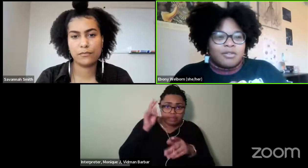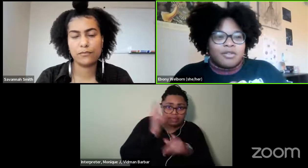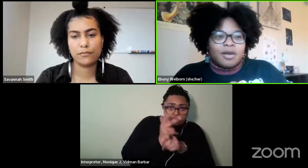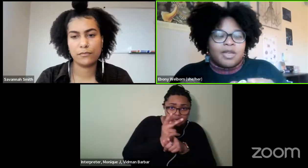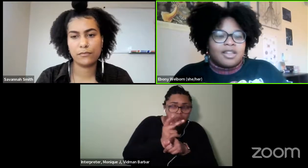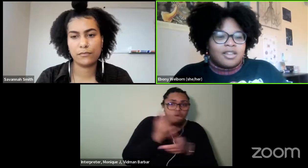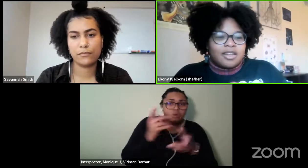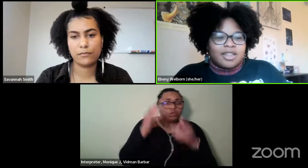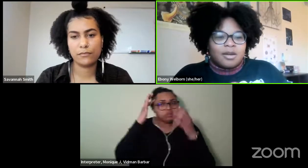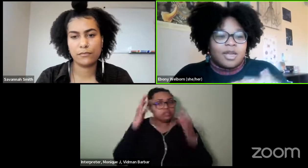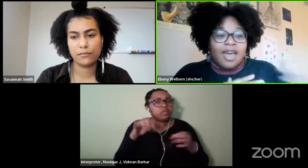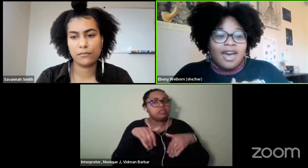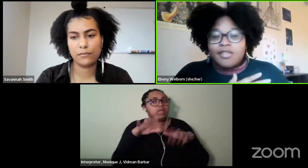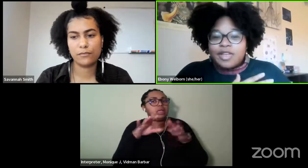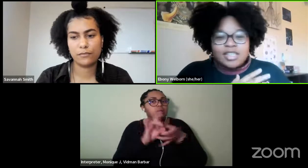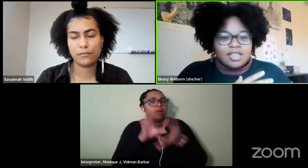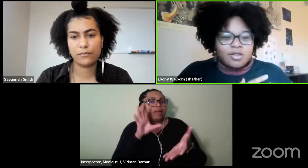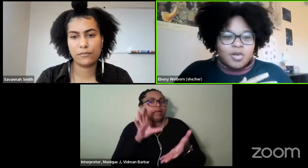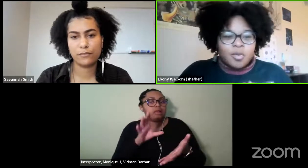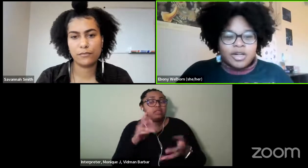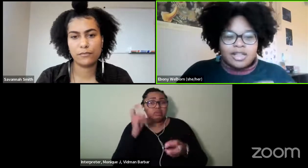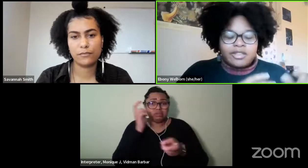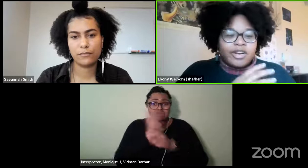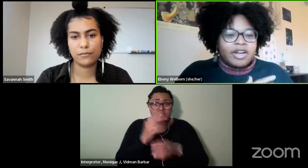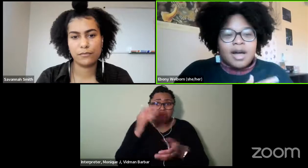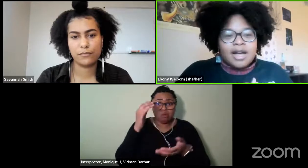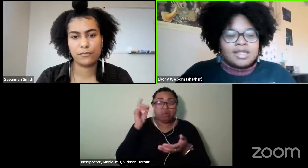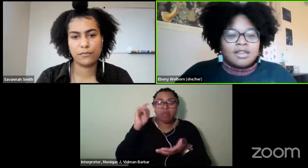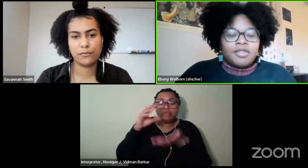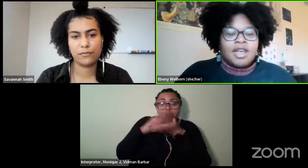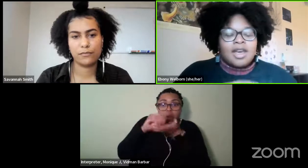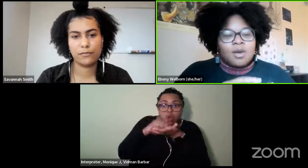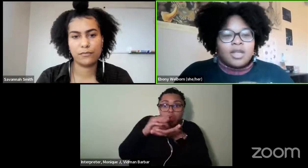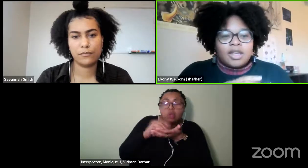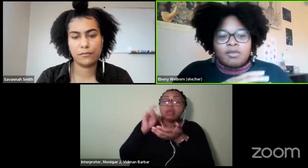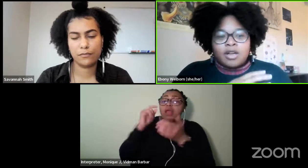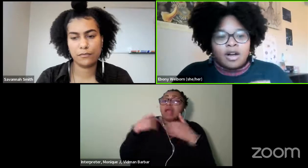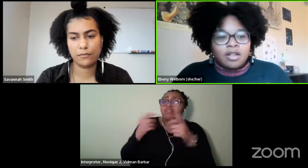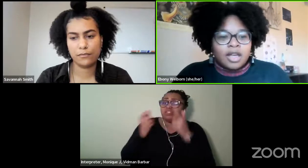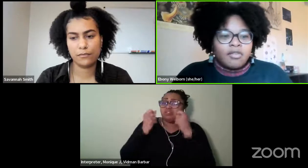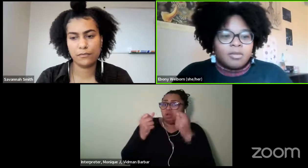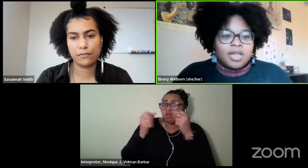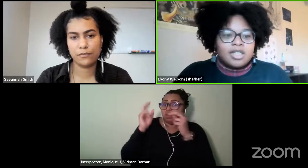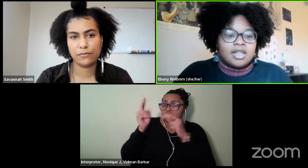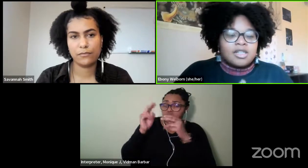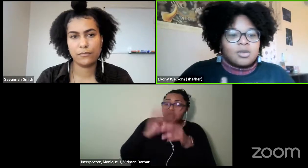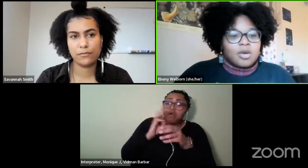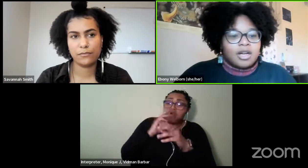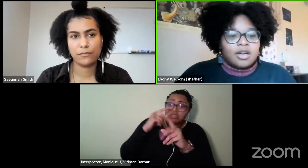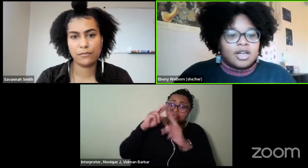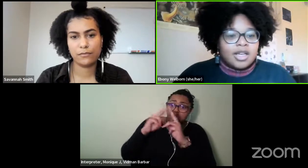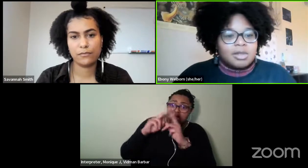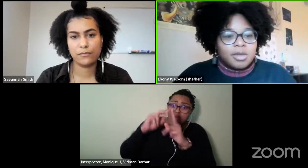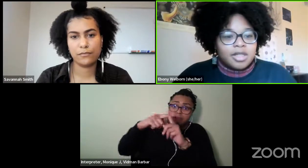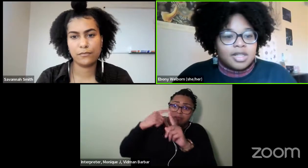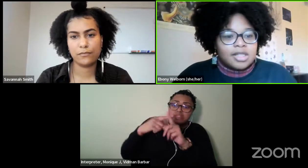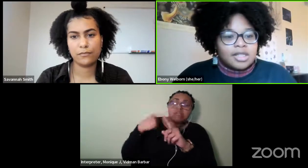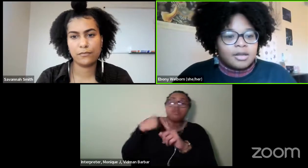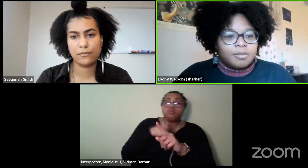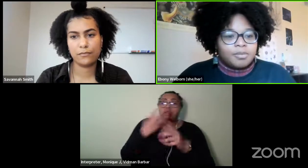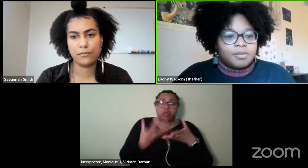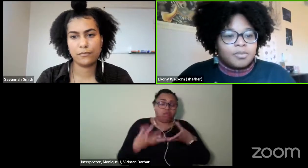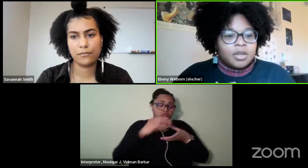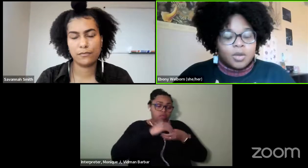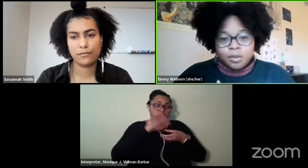think it's beautiful that we can learn that we have a rich history of water that's very positive, and we can recall that information into our current